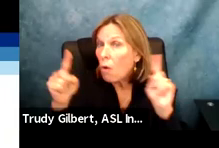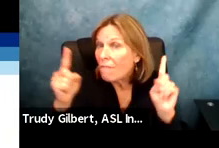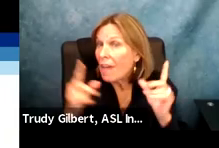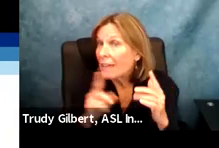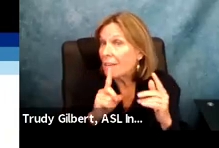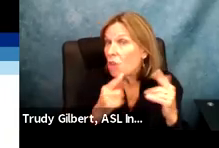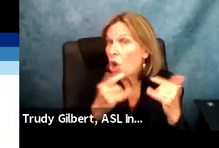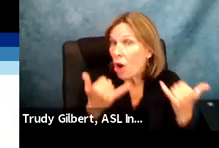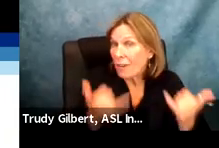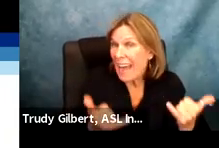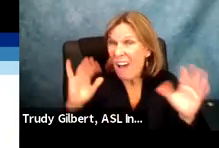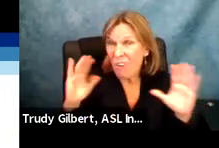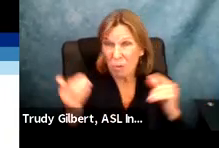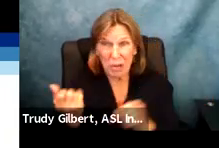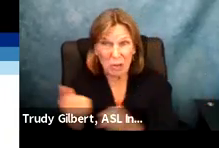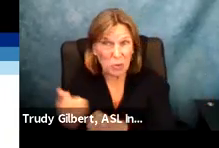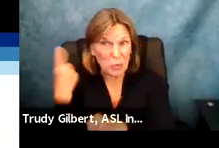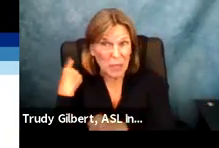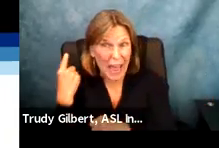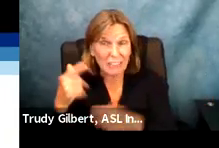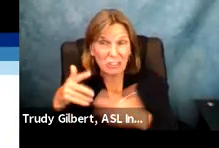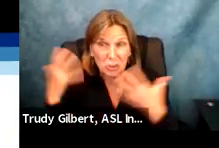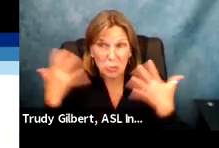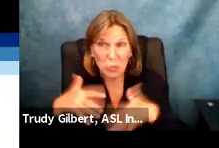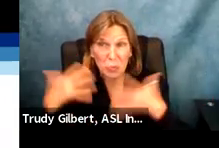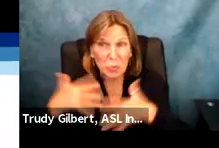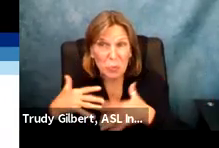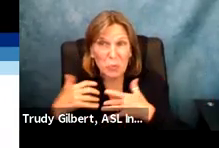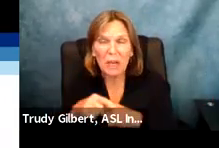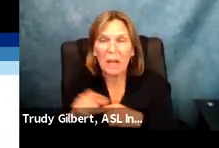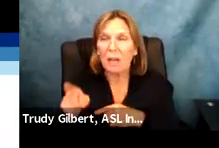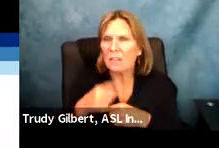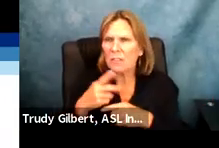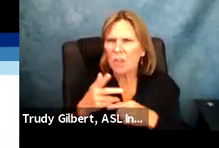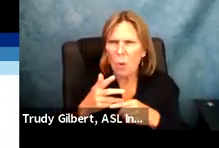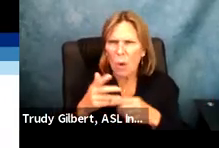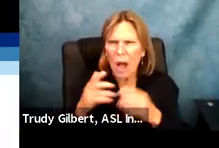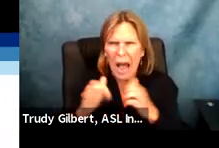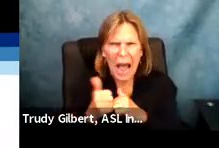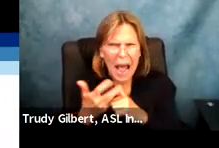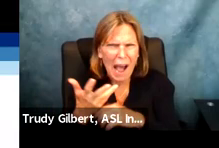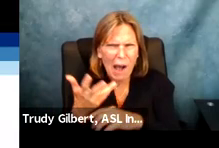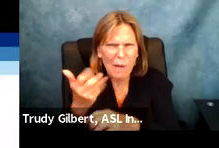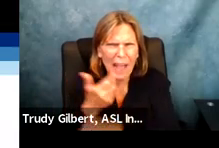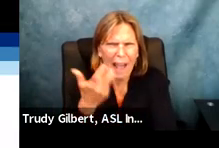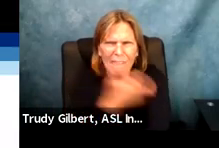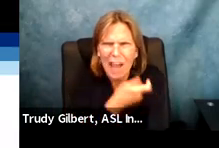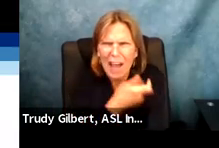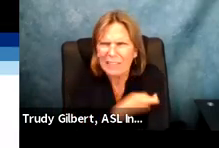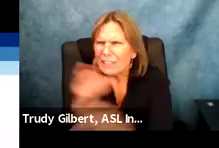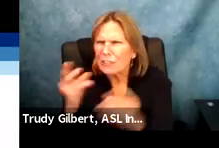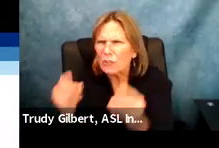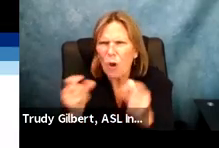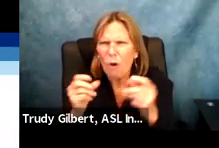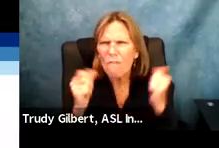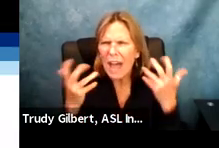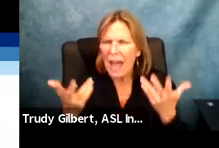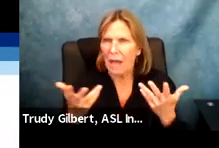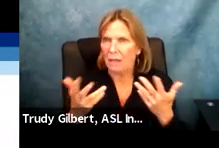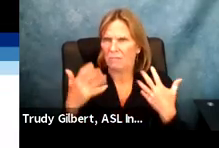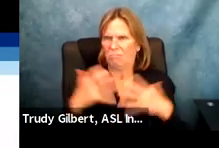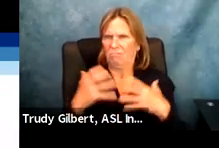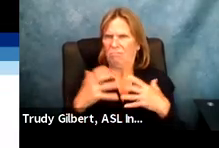of people are wondering, how are we able to get these vaccines so quickly? It seems like quite a feat.